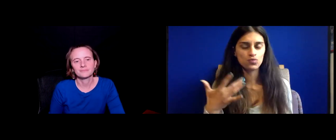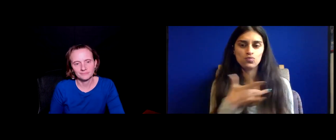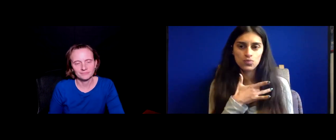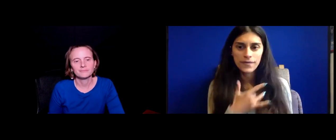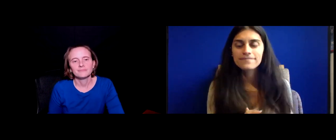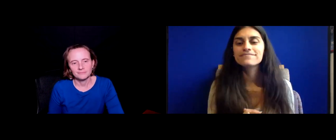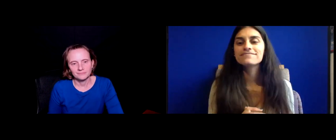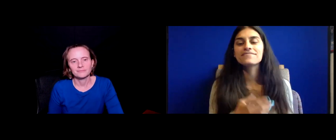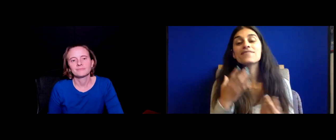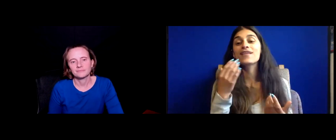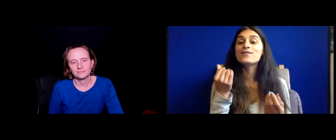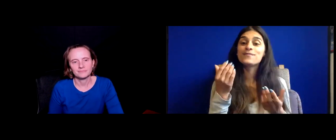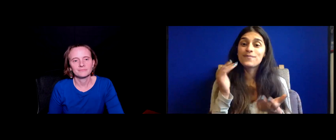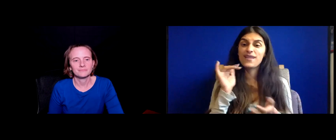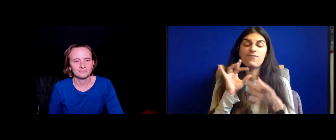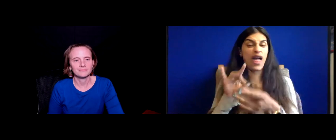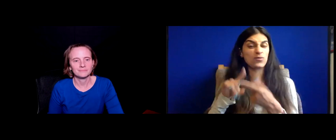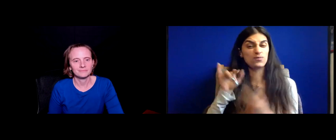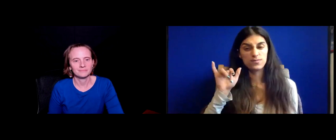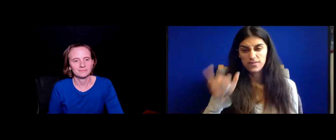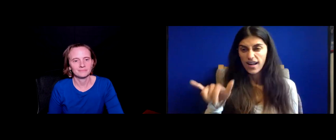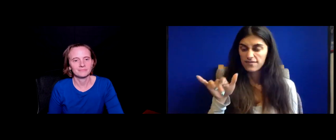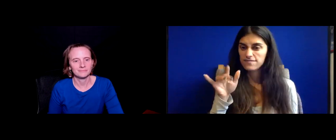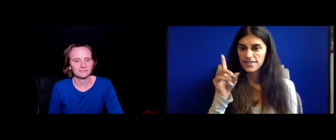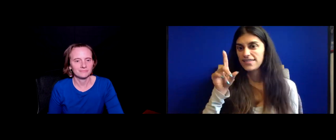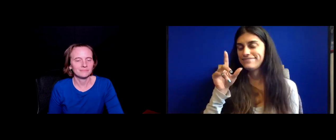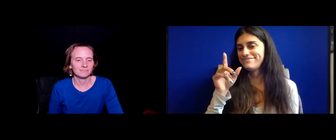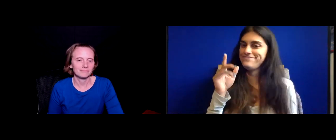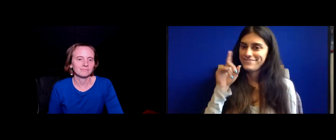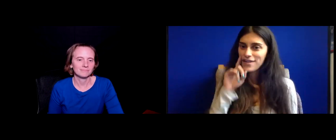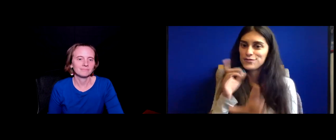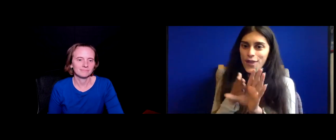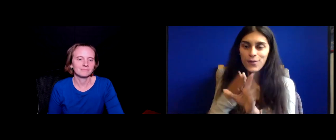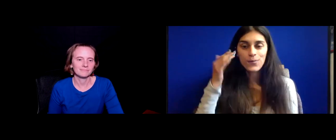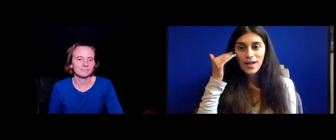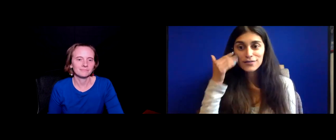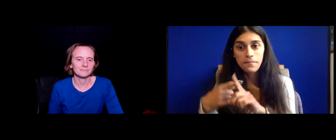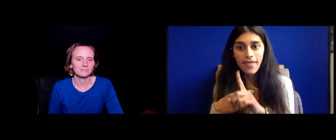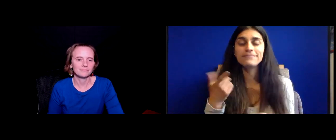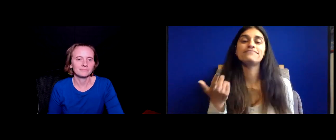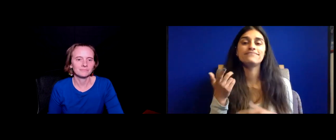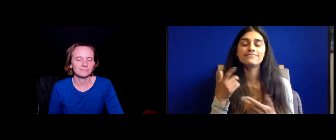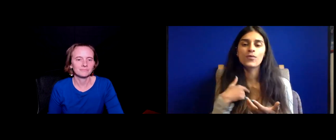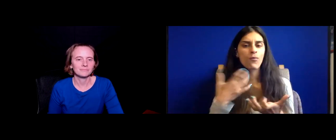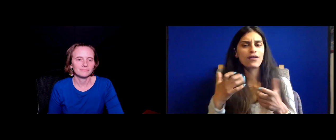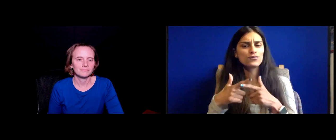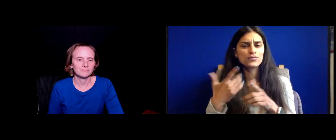that we can bring some resources to you during this special Sexual Assault Awareness Month.